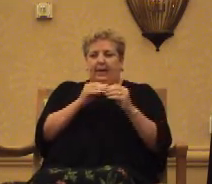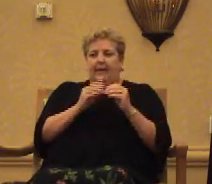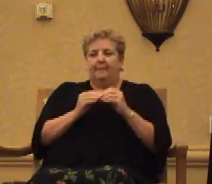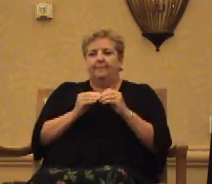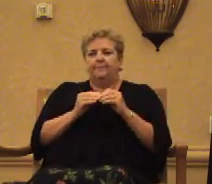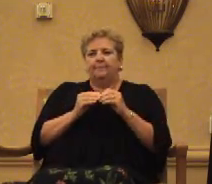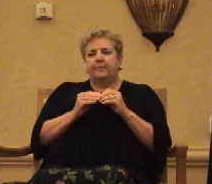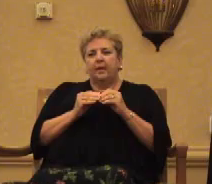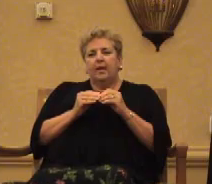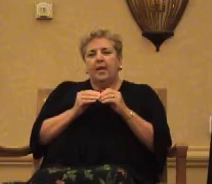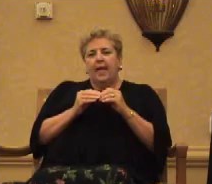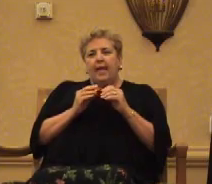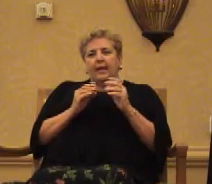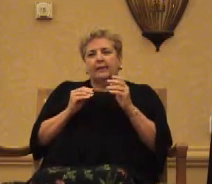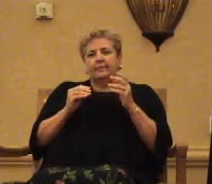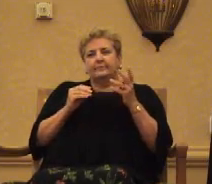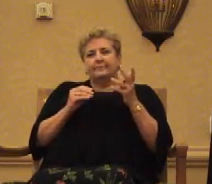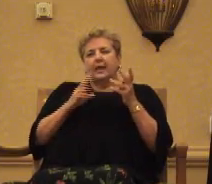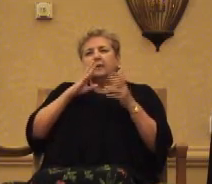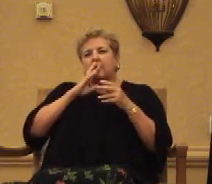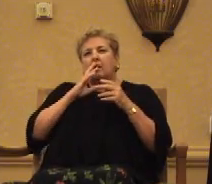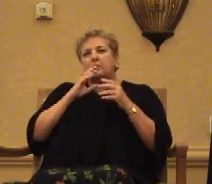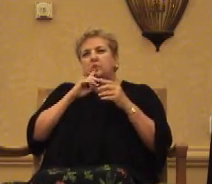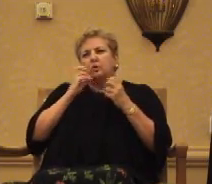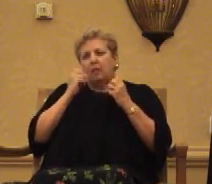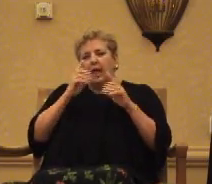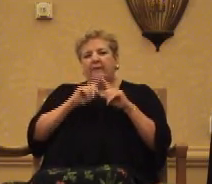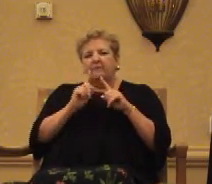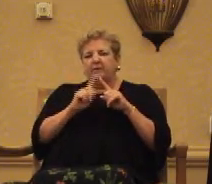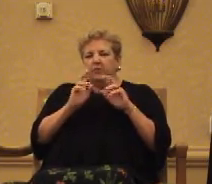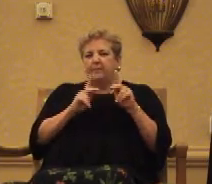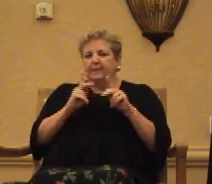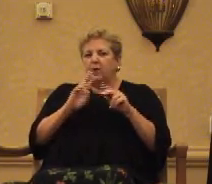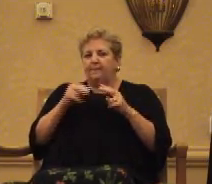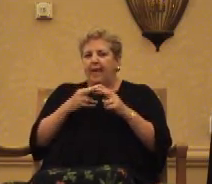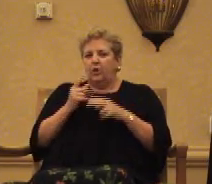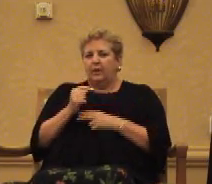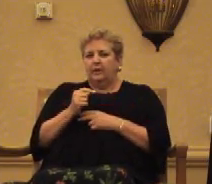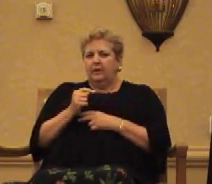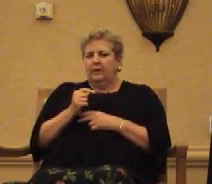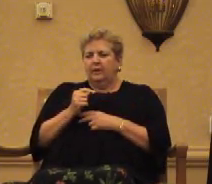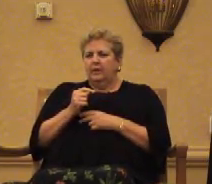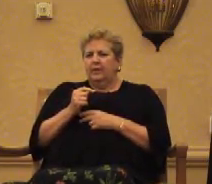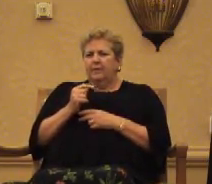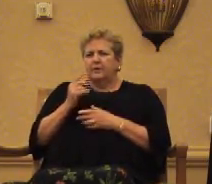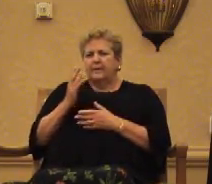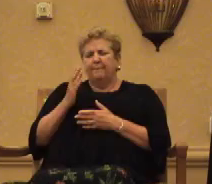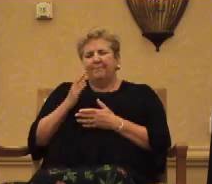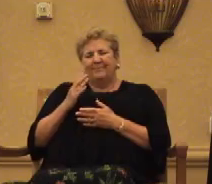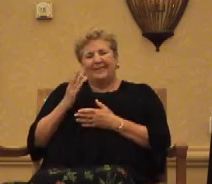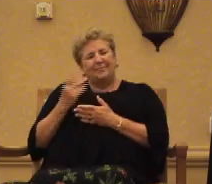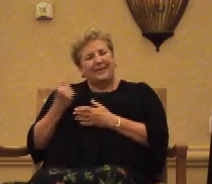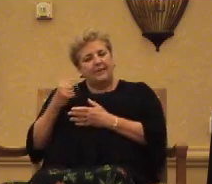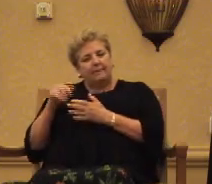also sometimes. I talked to quite a bit of people actually, because it's a piece of business in my life, and I worry about it. I worry about doing